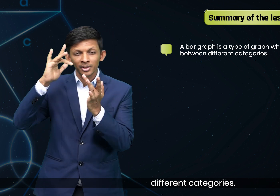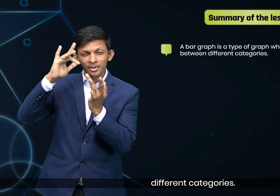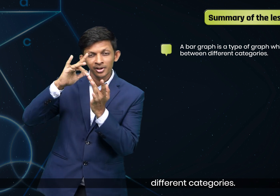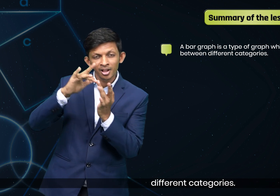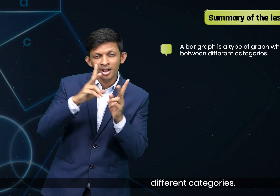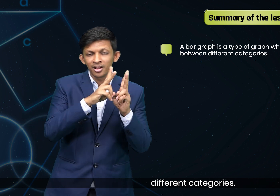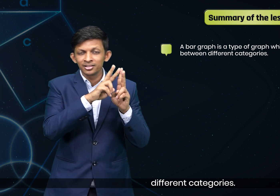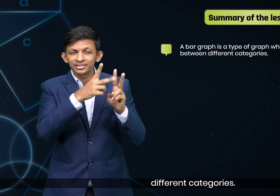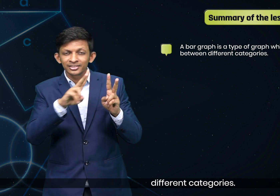categories.